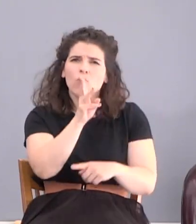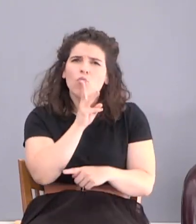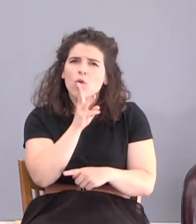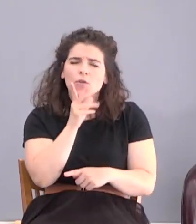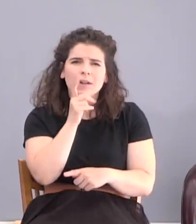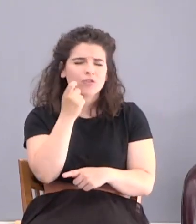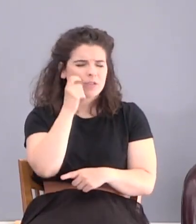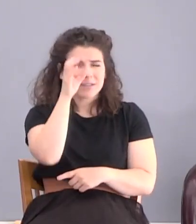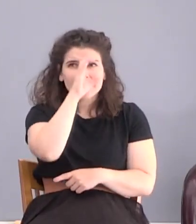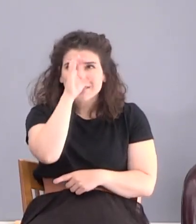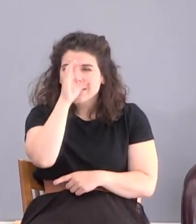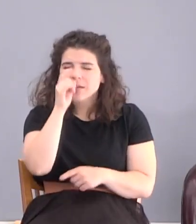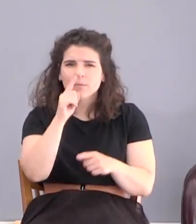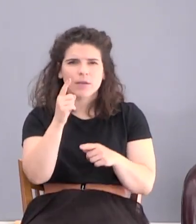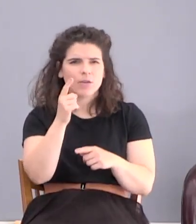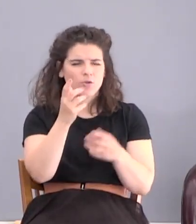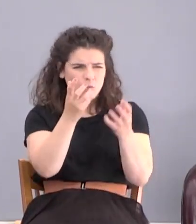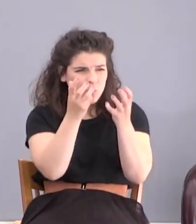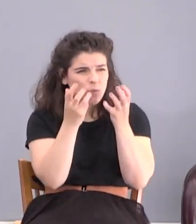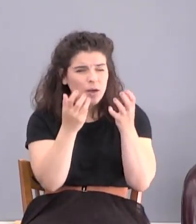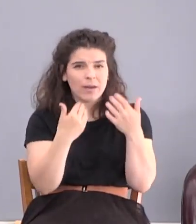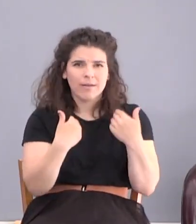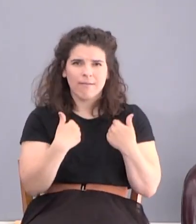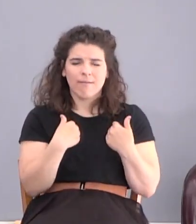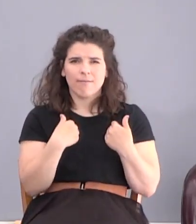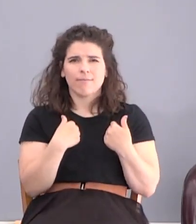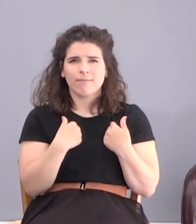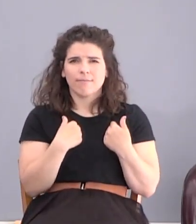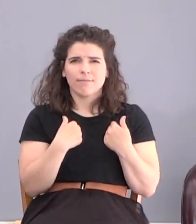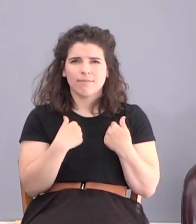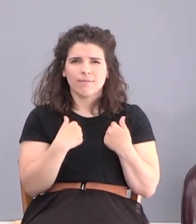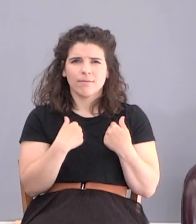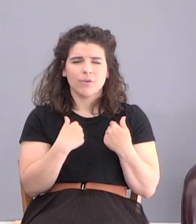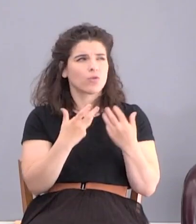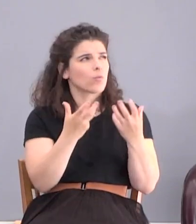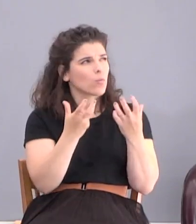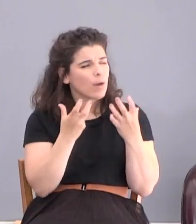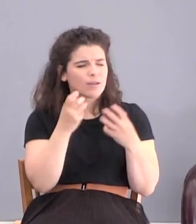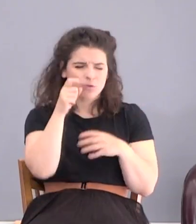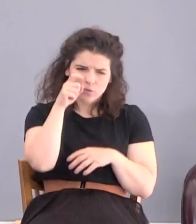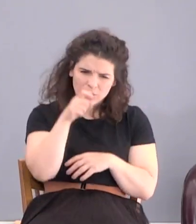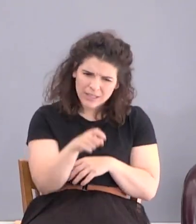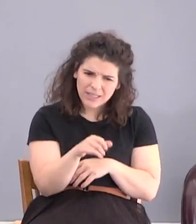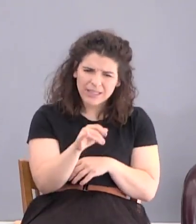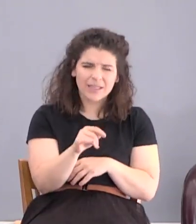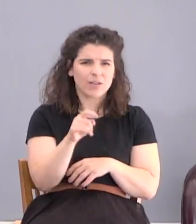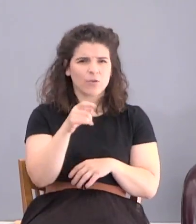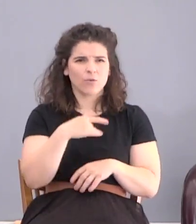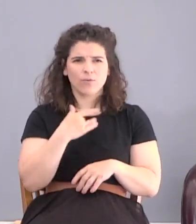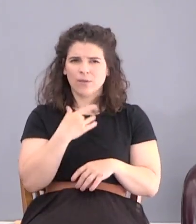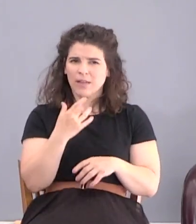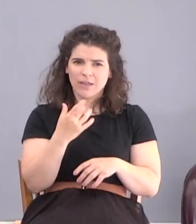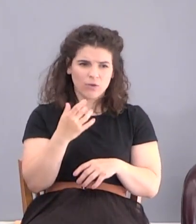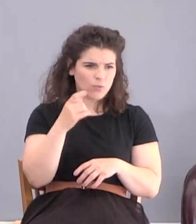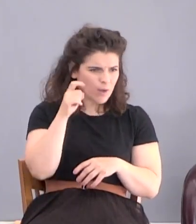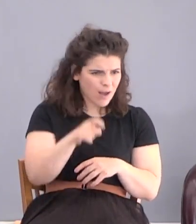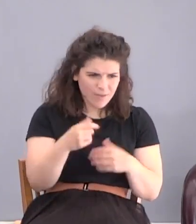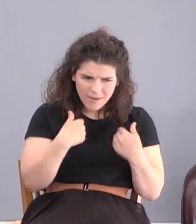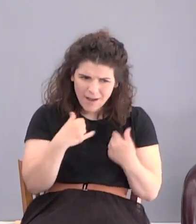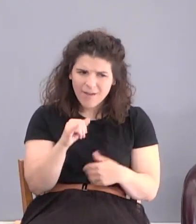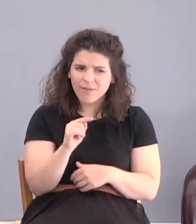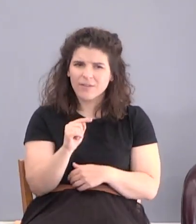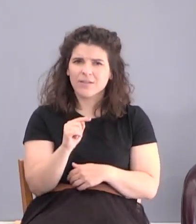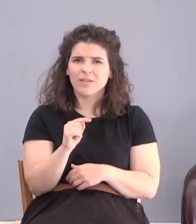you're not just seeking something out, but it's something you're desiring. You want it. You need it. You feel like you crave it, right? Look